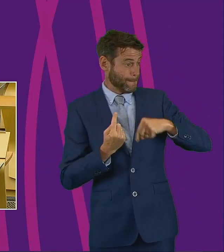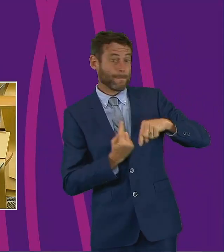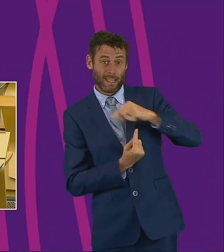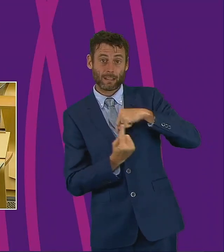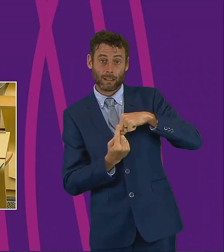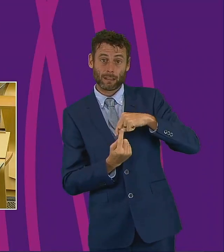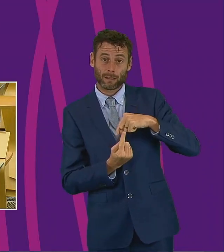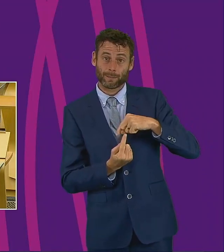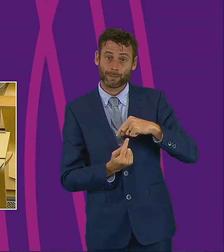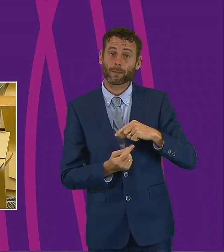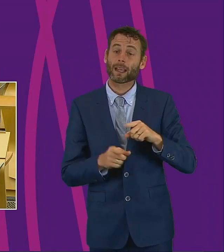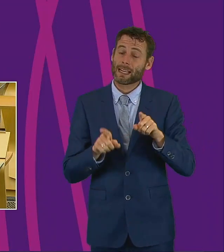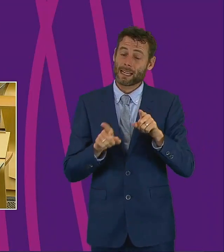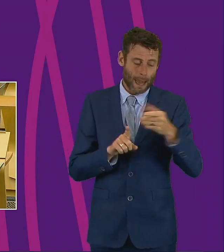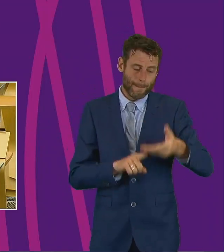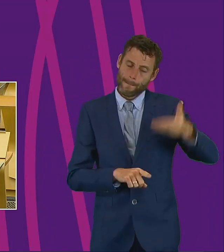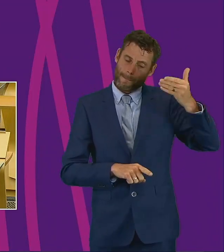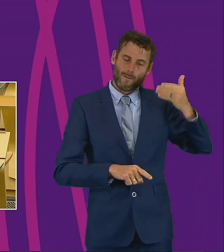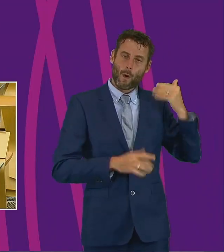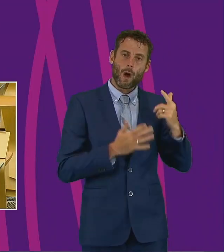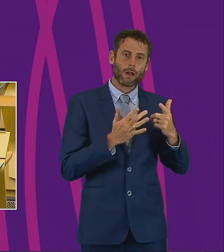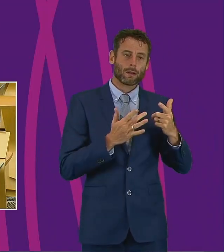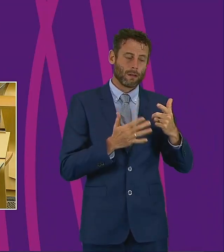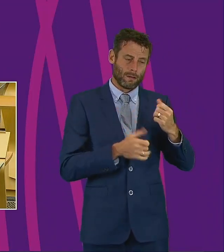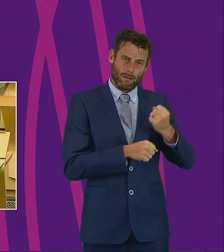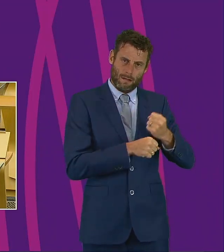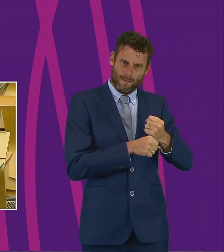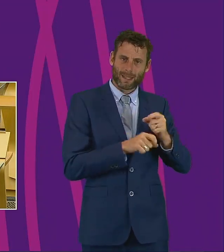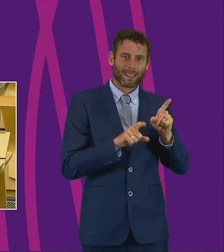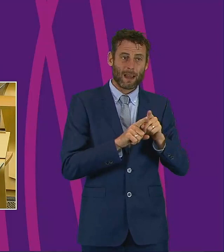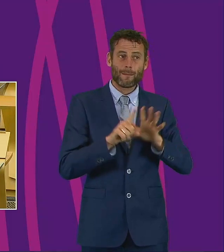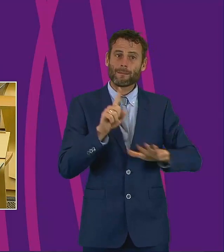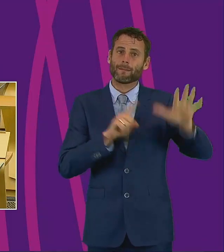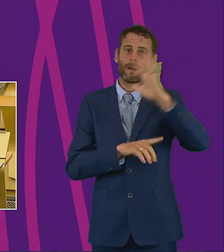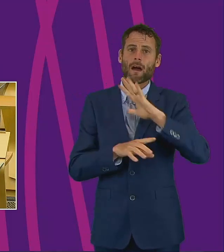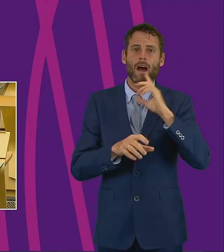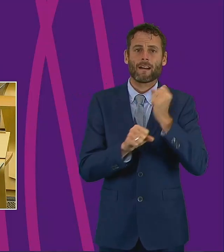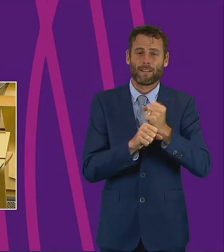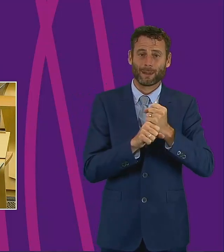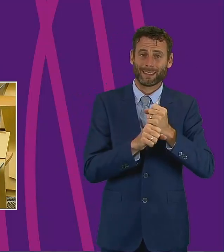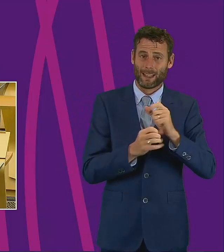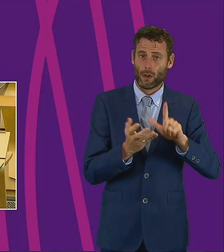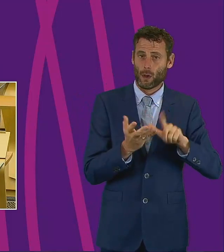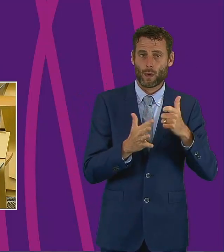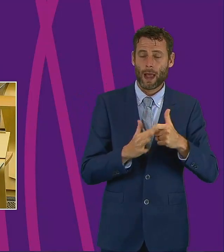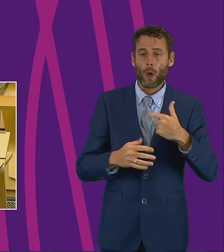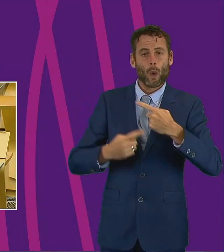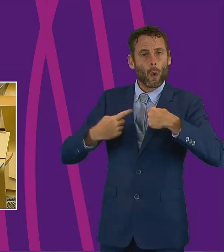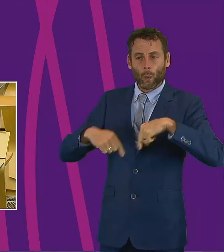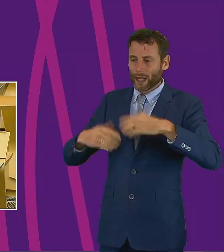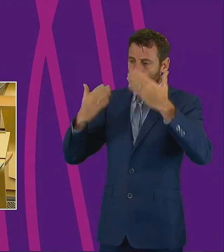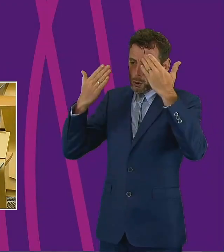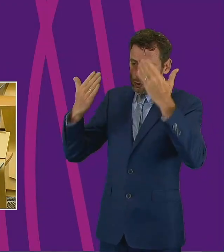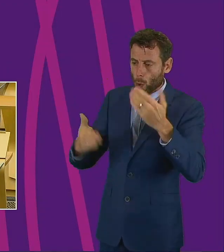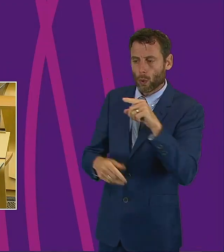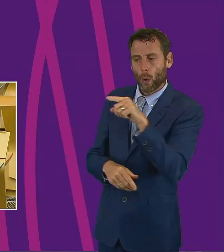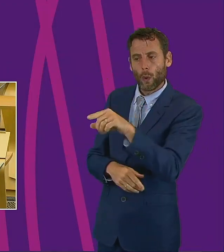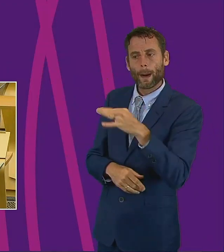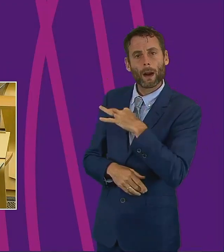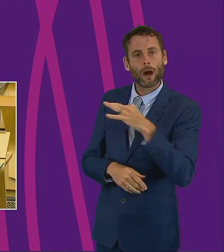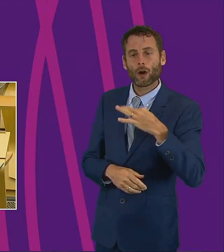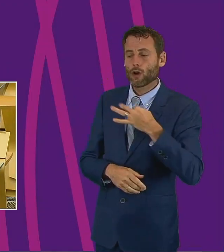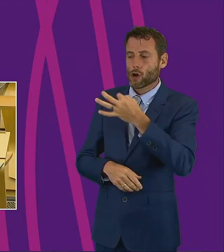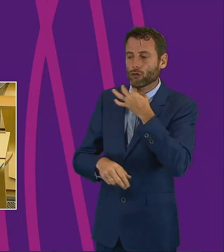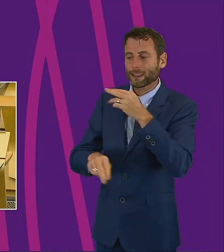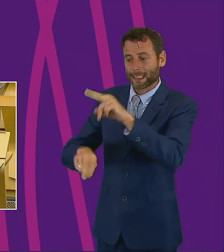in previous governments and indeed in other governments across the UK, are not party to the clinical risk assessments that are done in